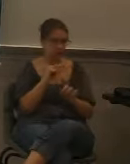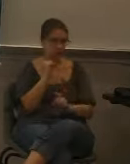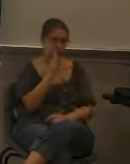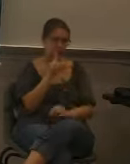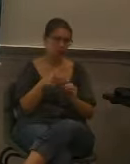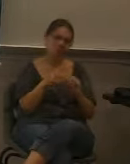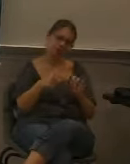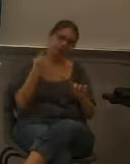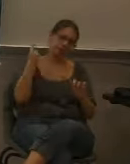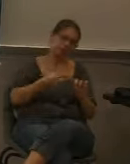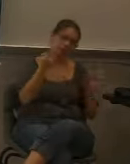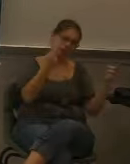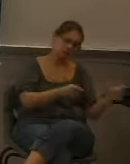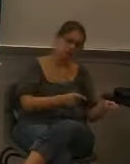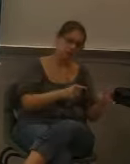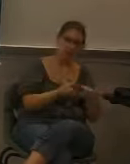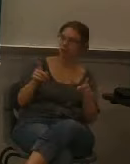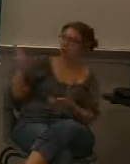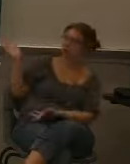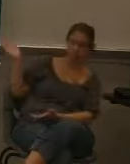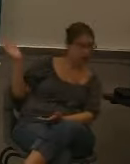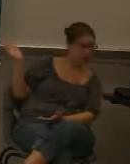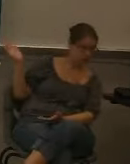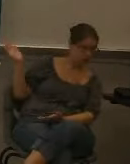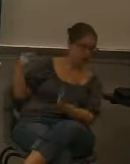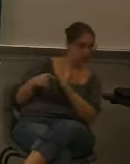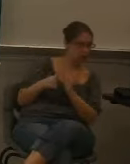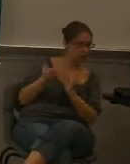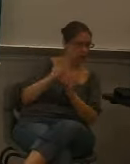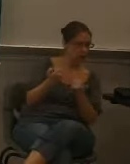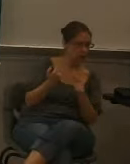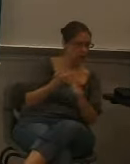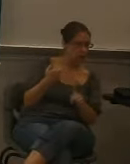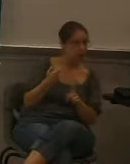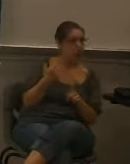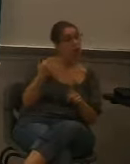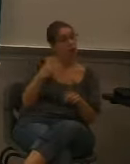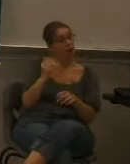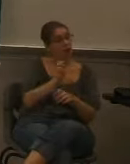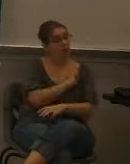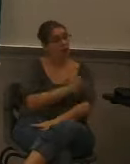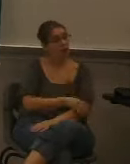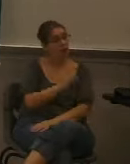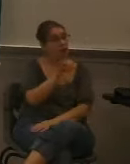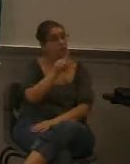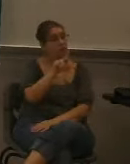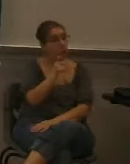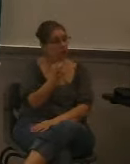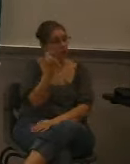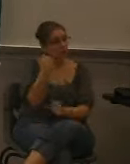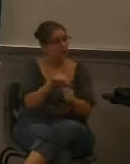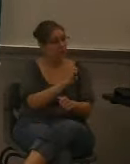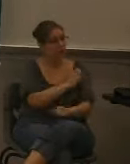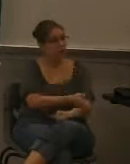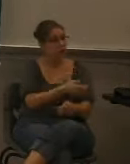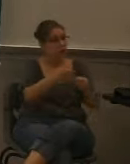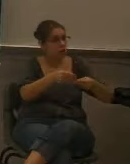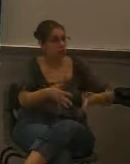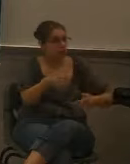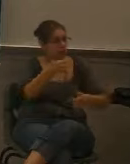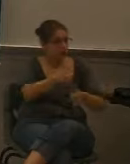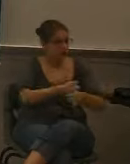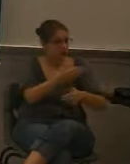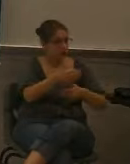about how the cycling goes or how energy flux, because remember, energy has to be lost at every step, but you can have almost complete retention